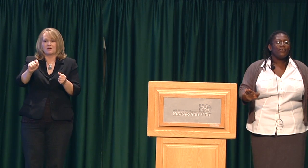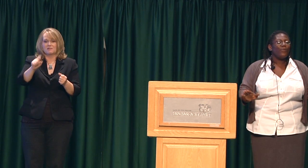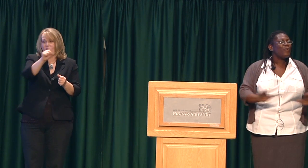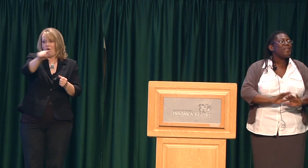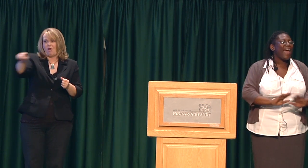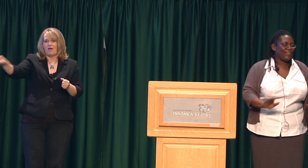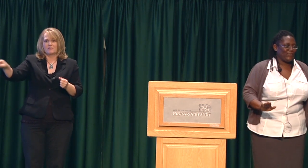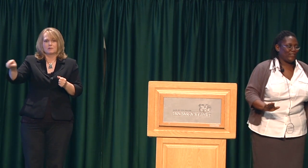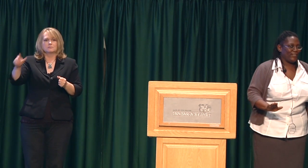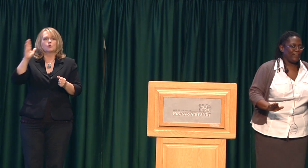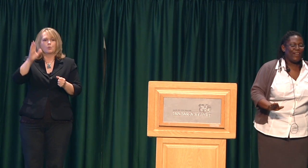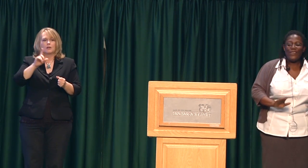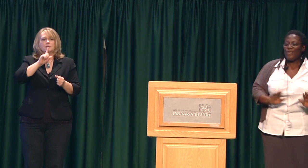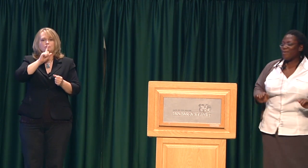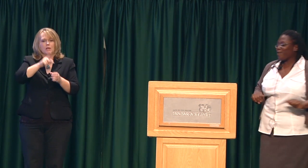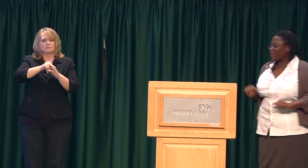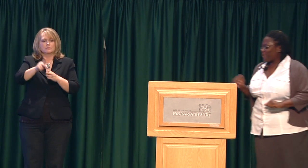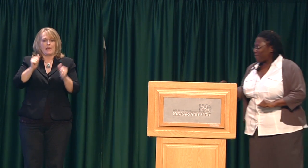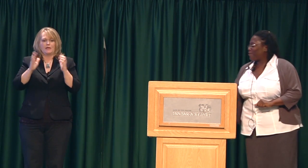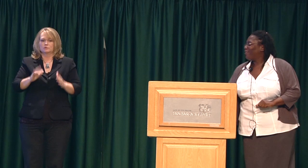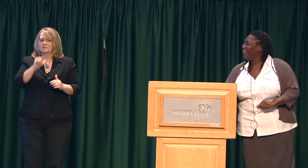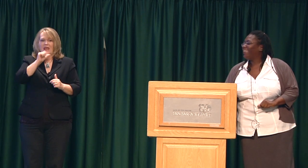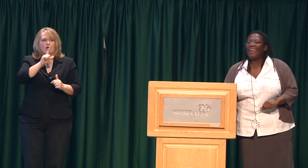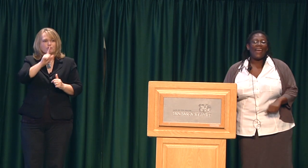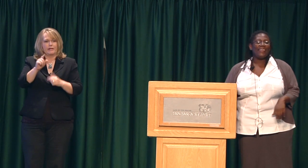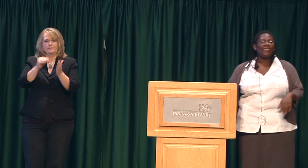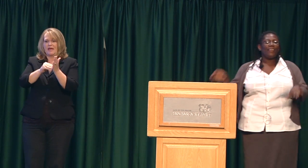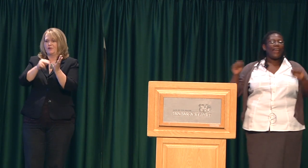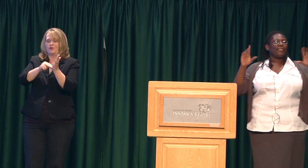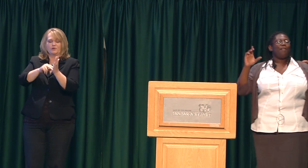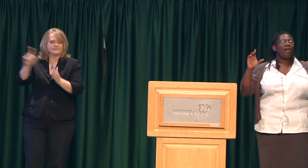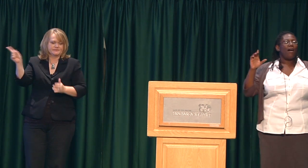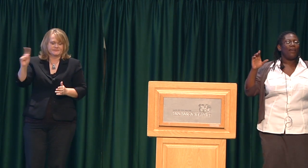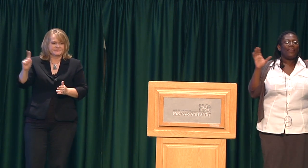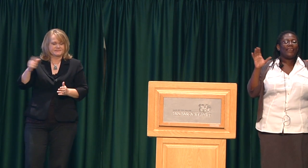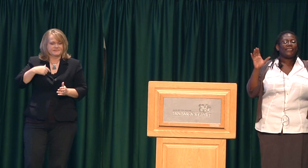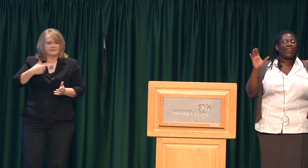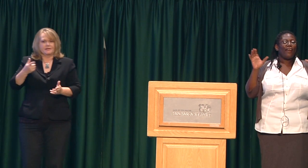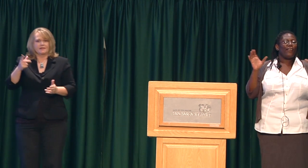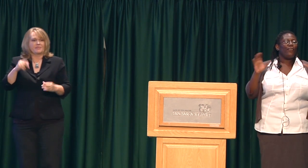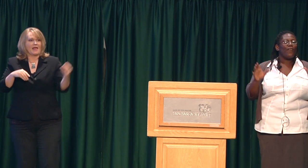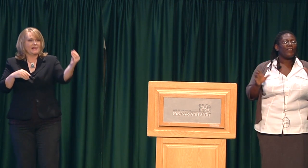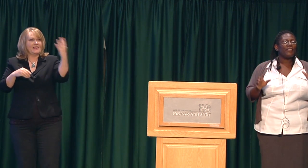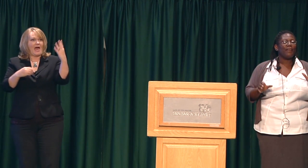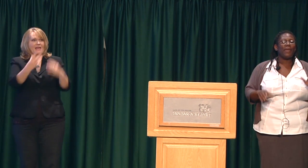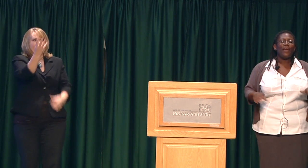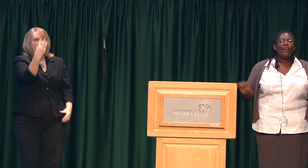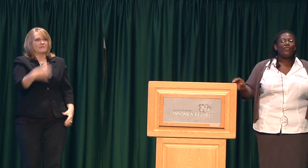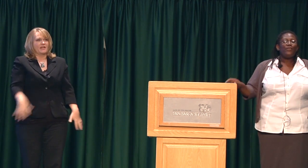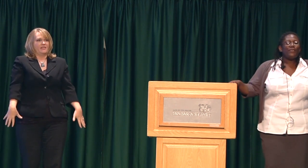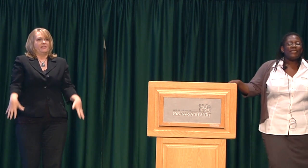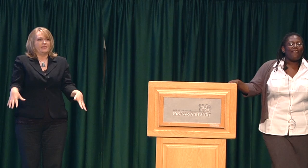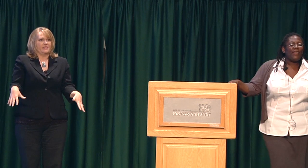else will be actors. No more real people. I think the lights come on and they get scared and nervous, and I'm